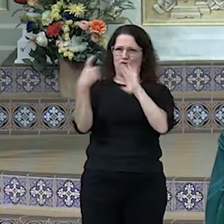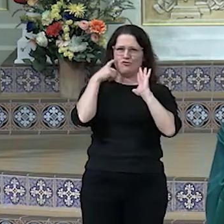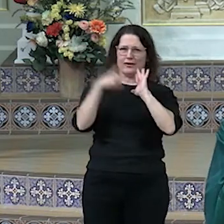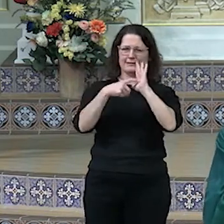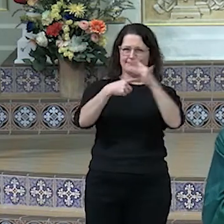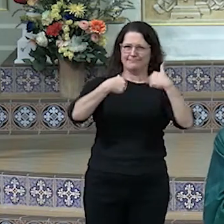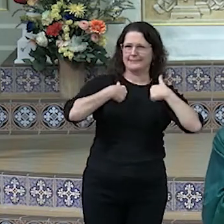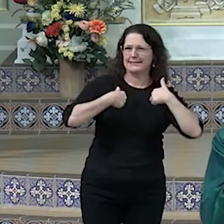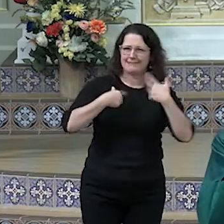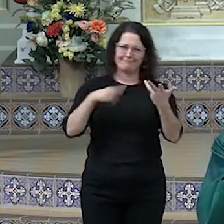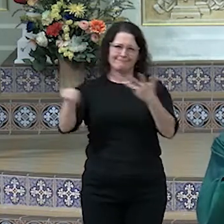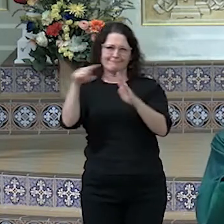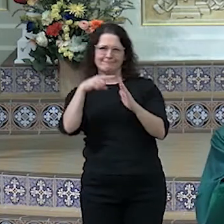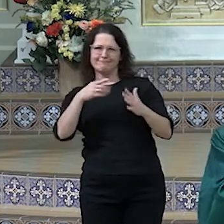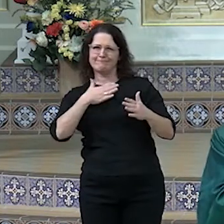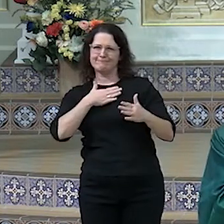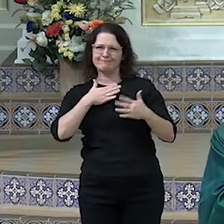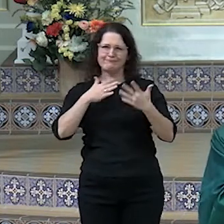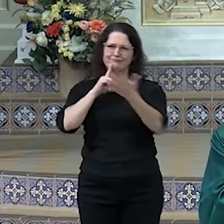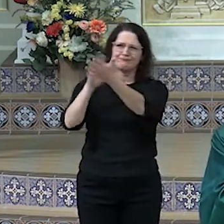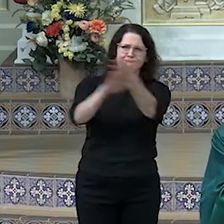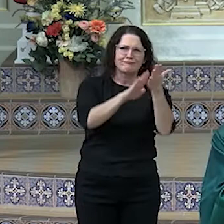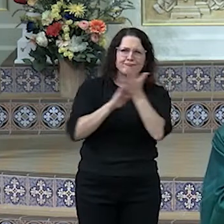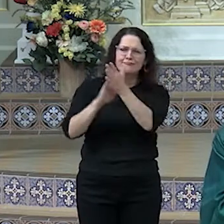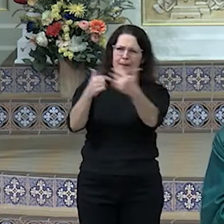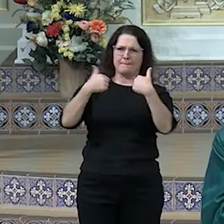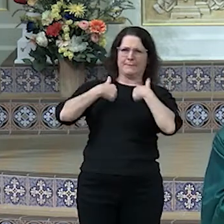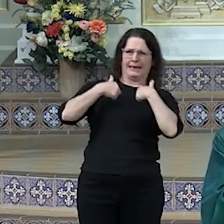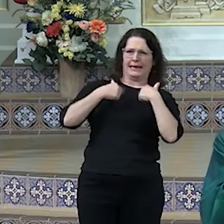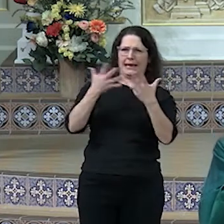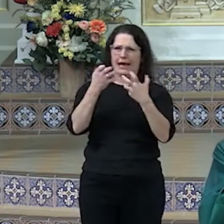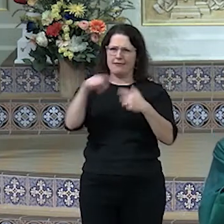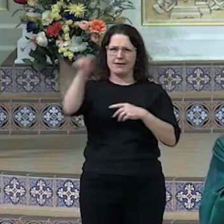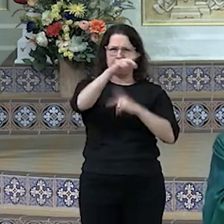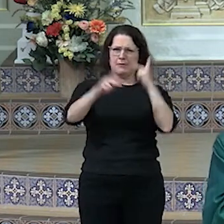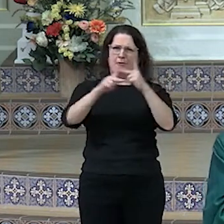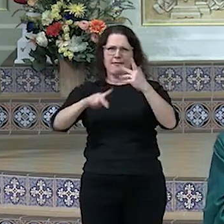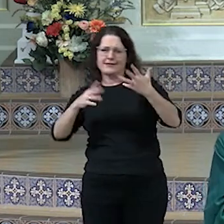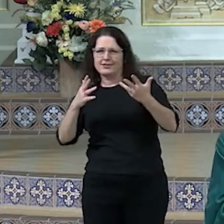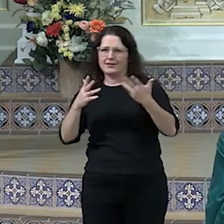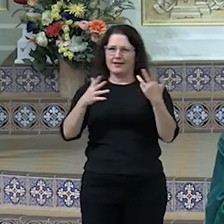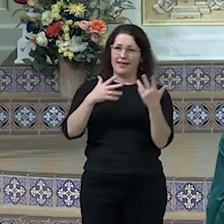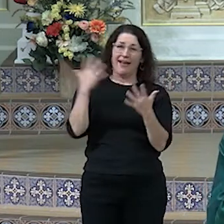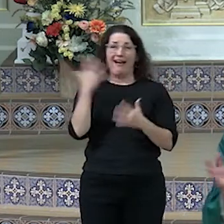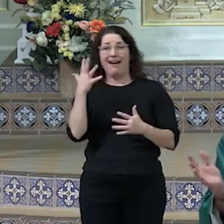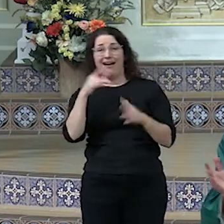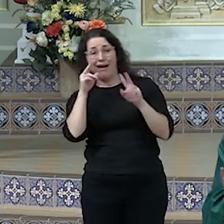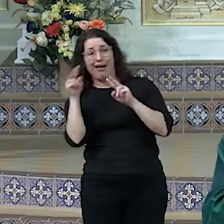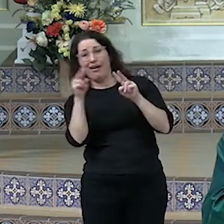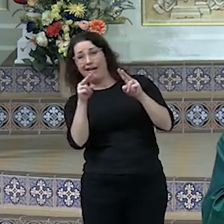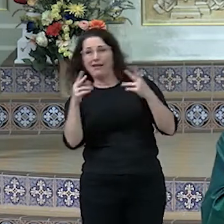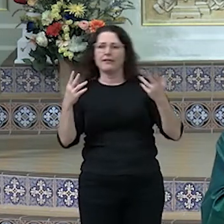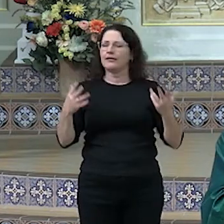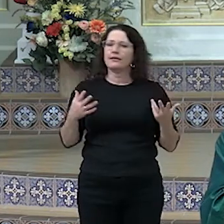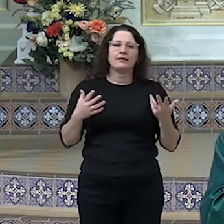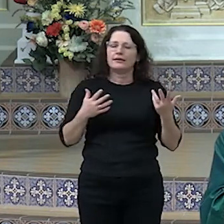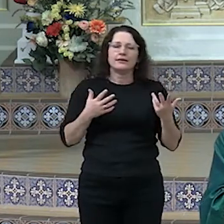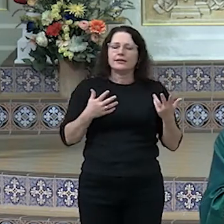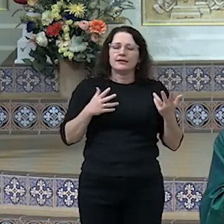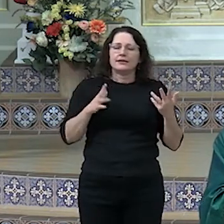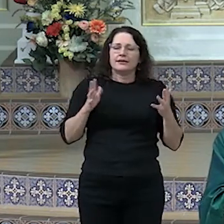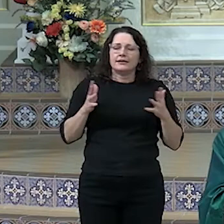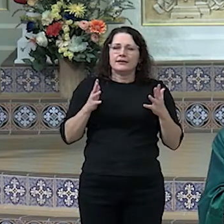and being acknowledged and being applauded and being the whatever,